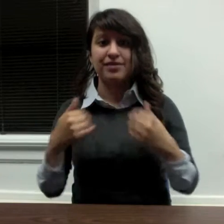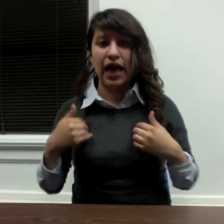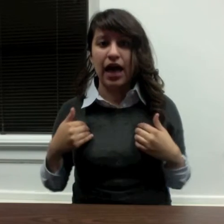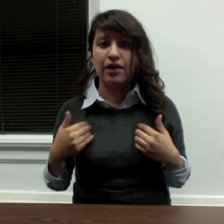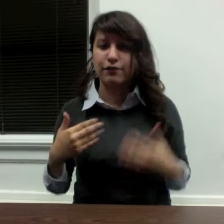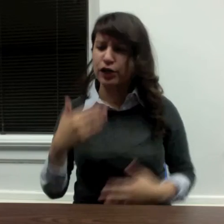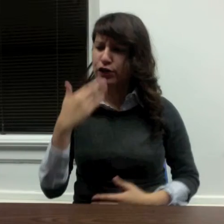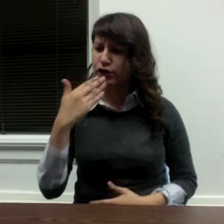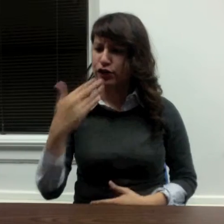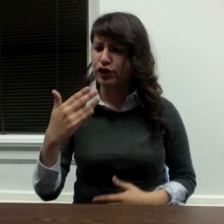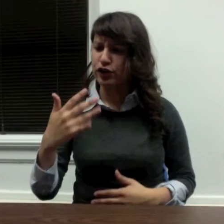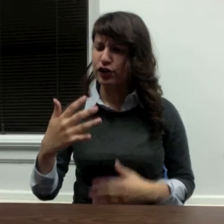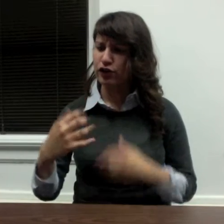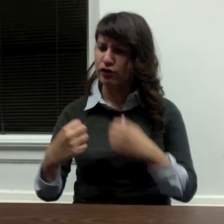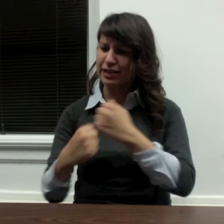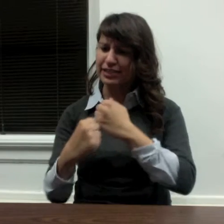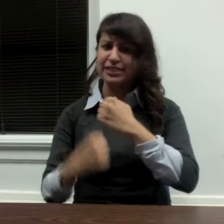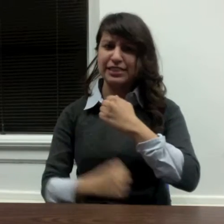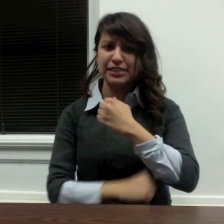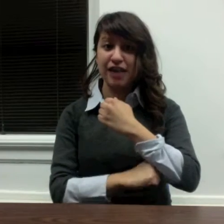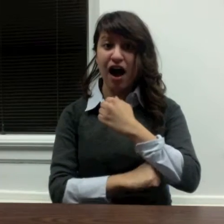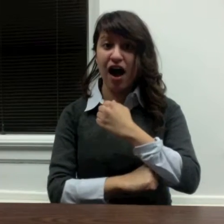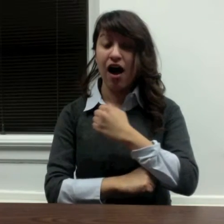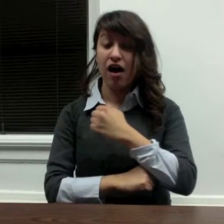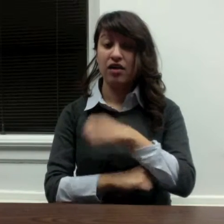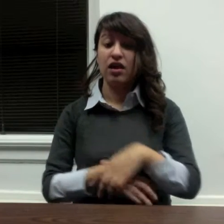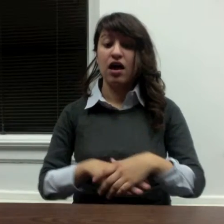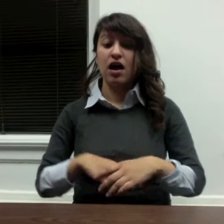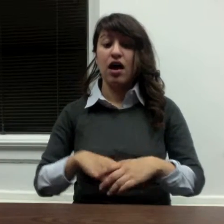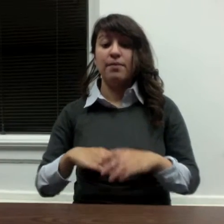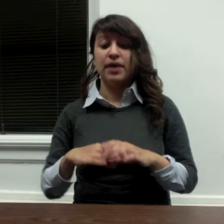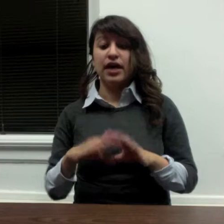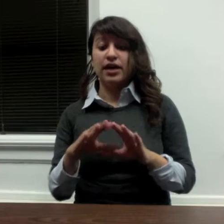solid curriculum that is taught to them.